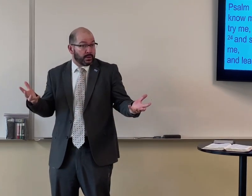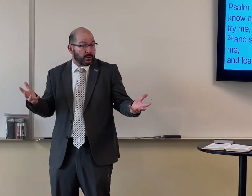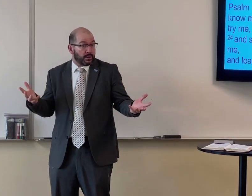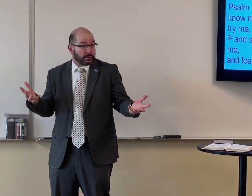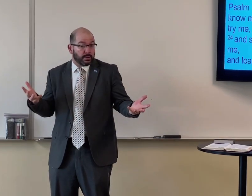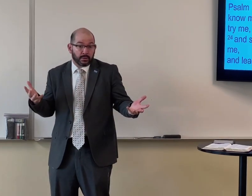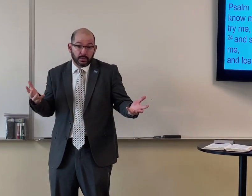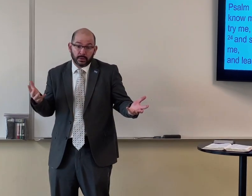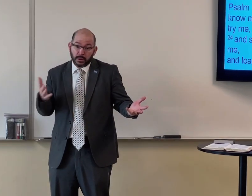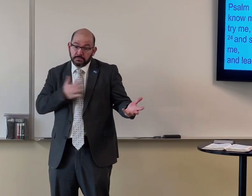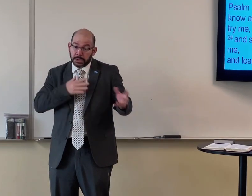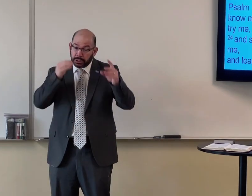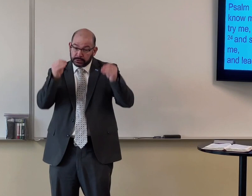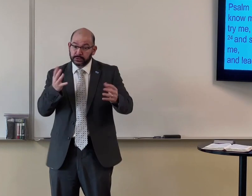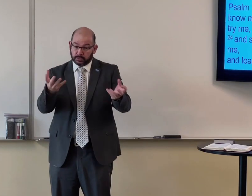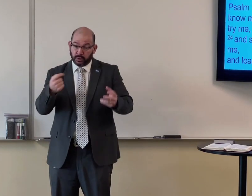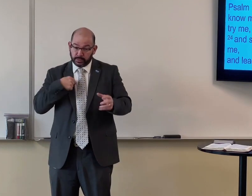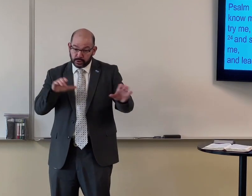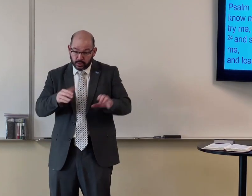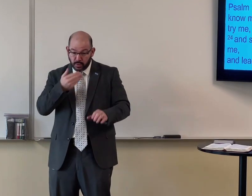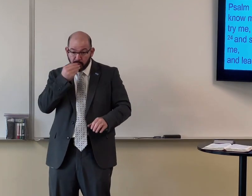do my homework on the street, okay. My decision